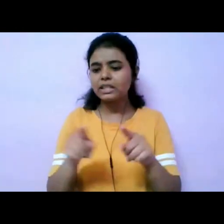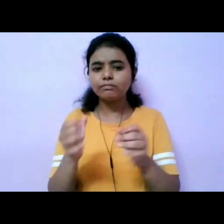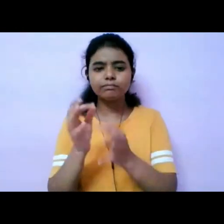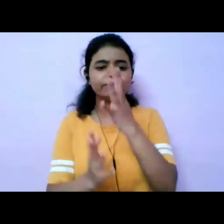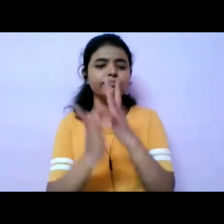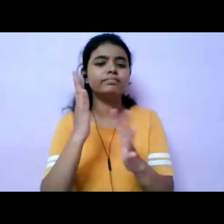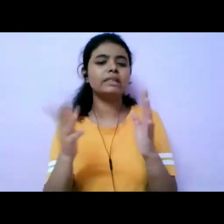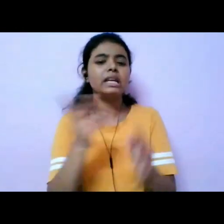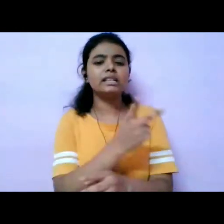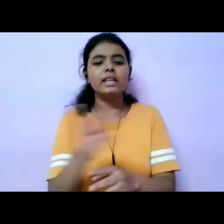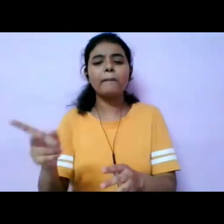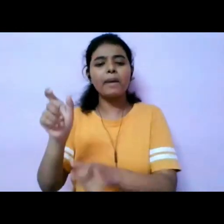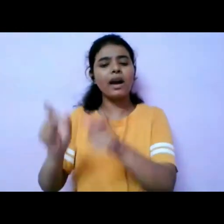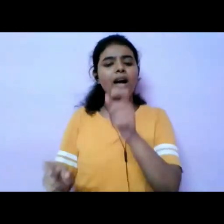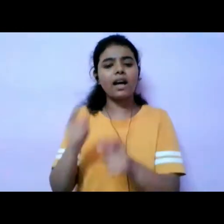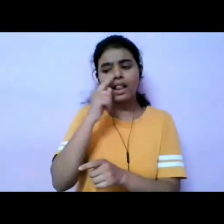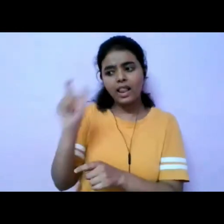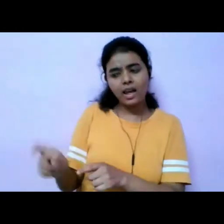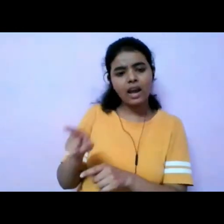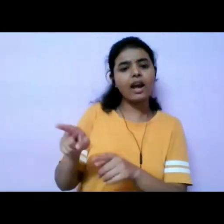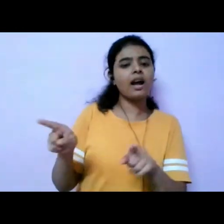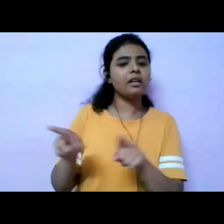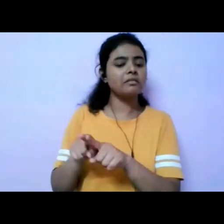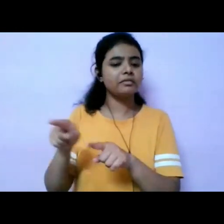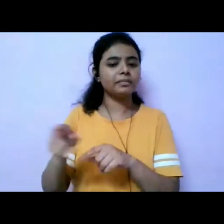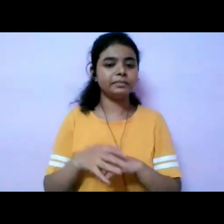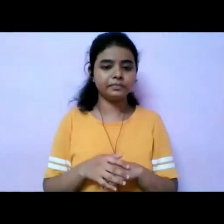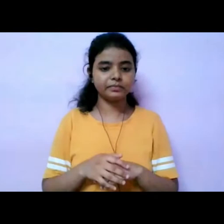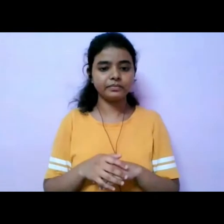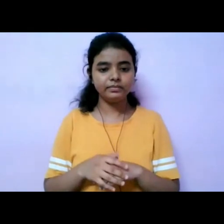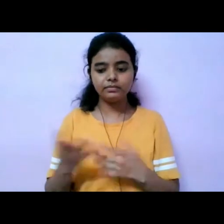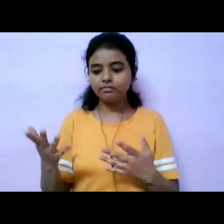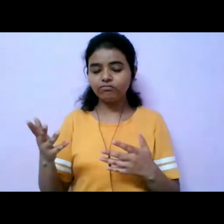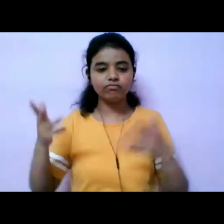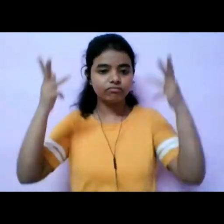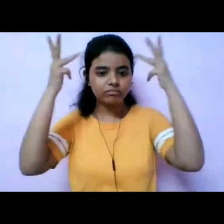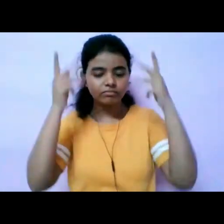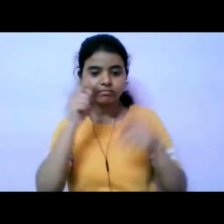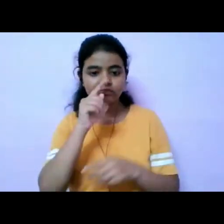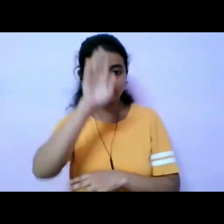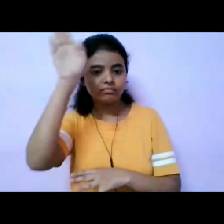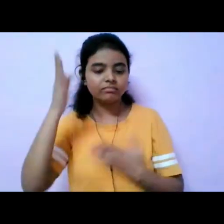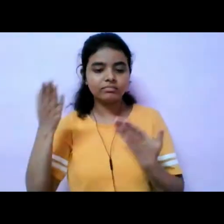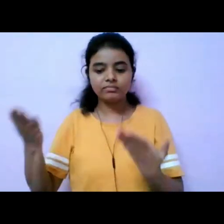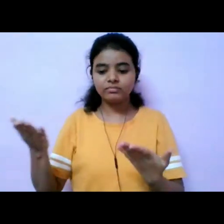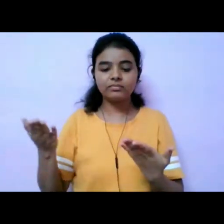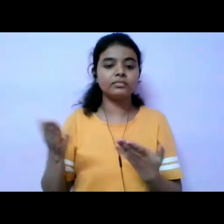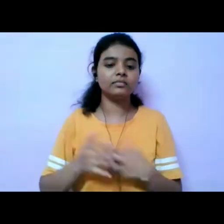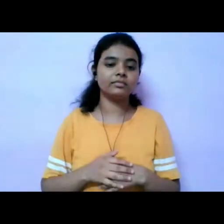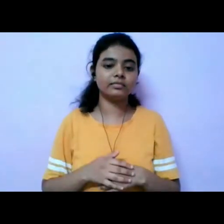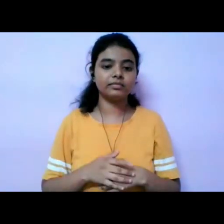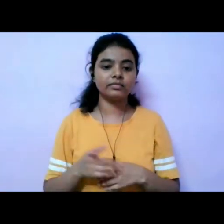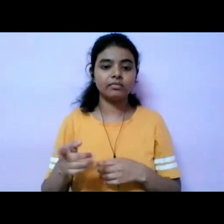lit to the lady. She it is, queen under the hill, whose hosts